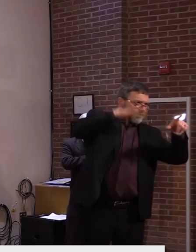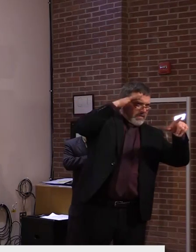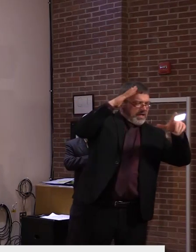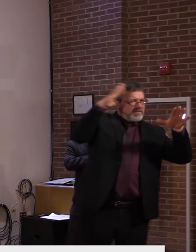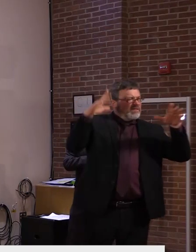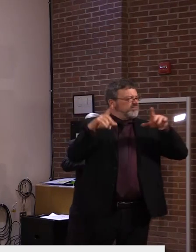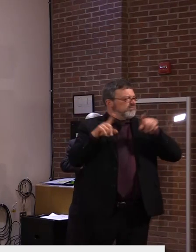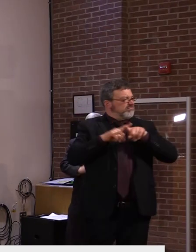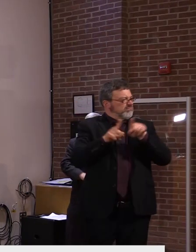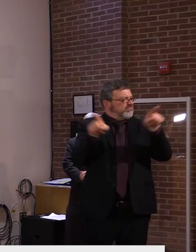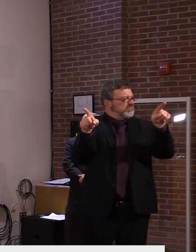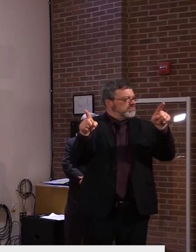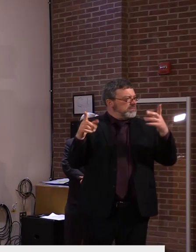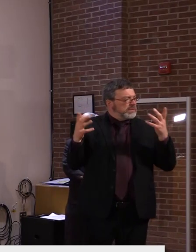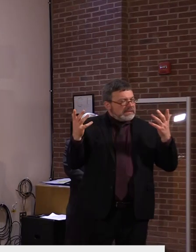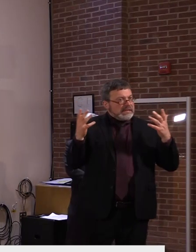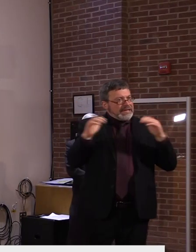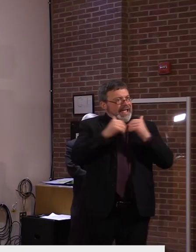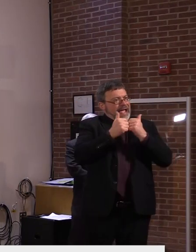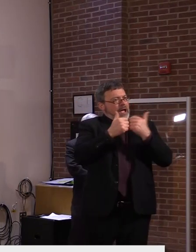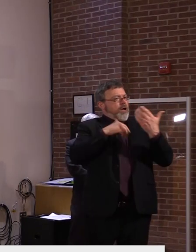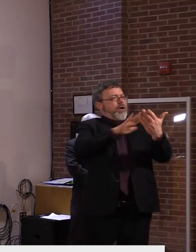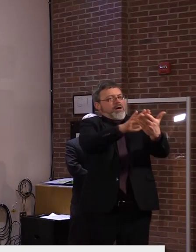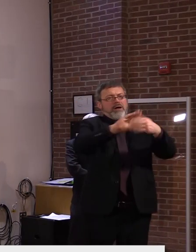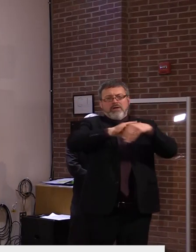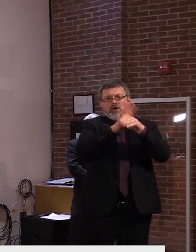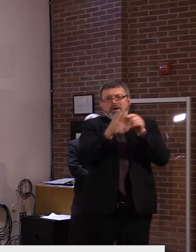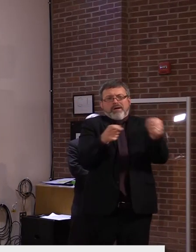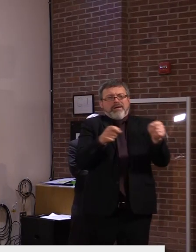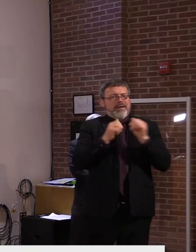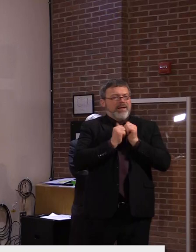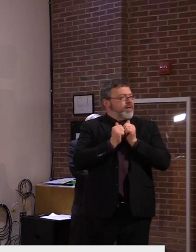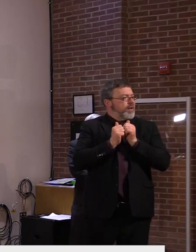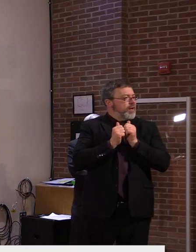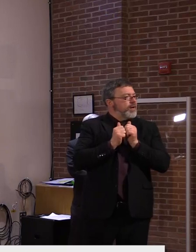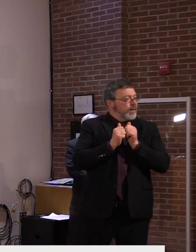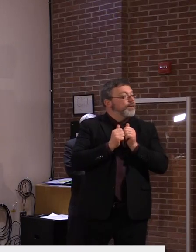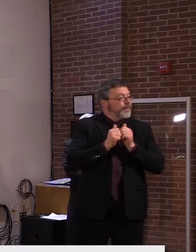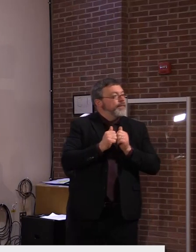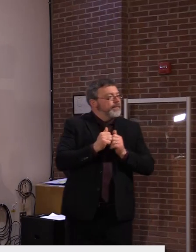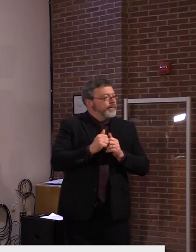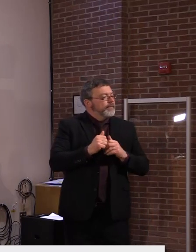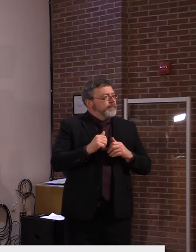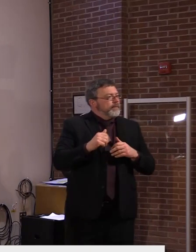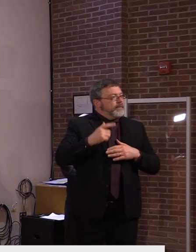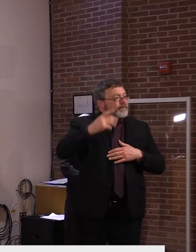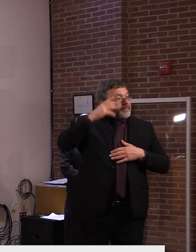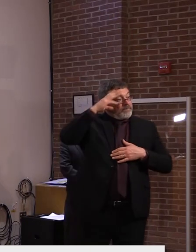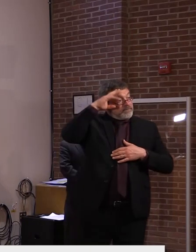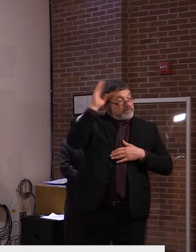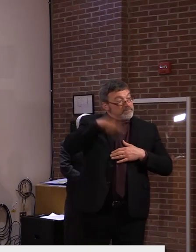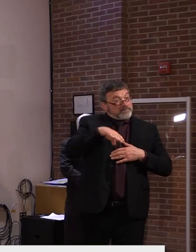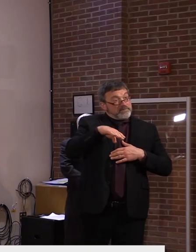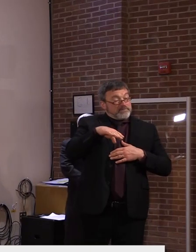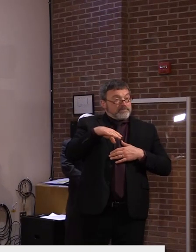the coronavirus. As you may have heard, granted we're still a couple months away from the session, but lawmakers are